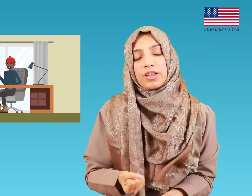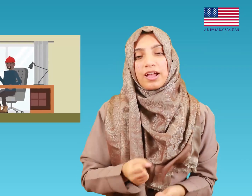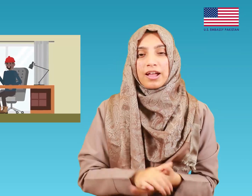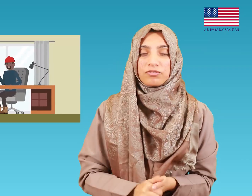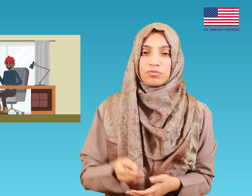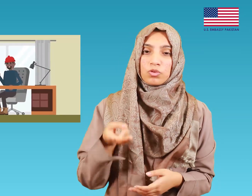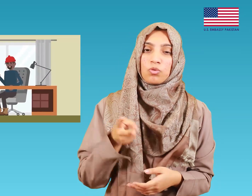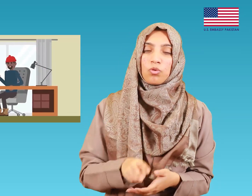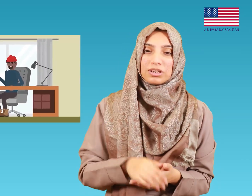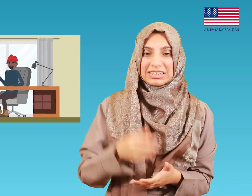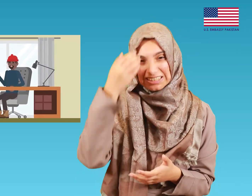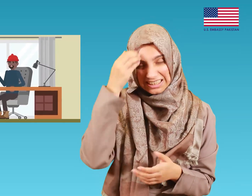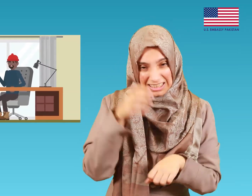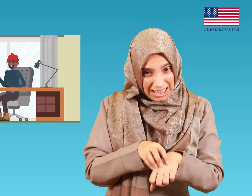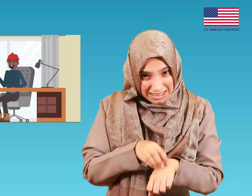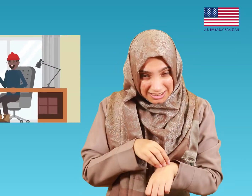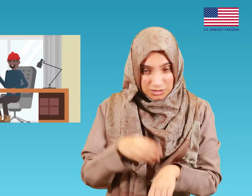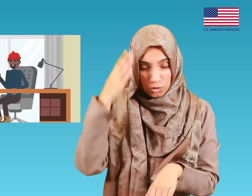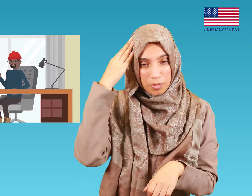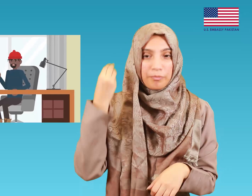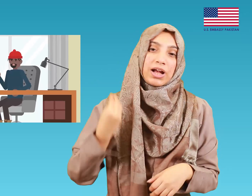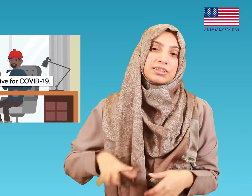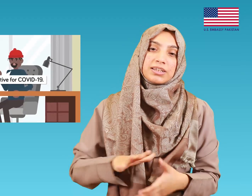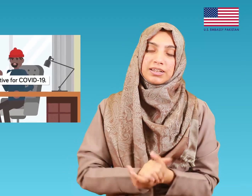rash or hair loss.